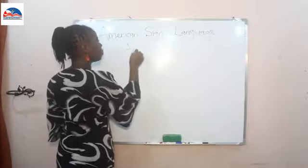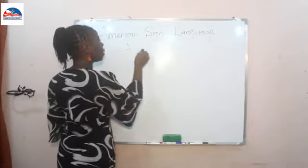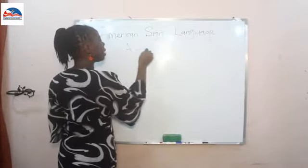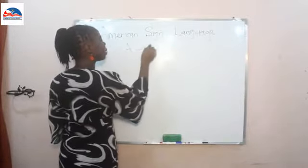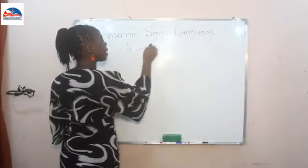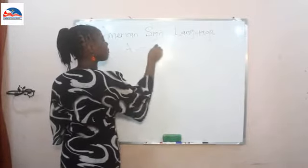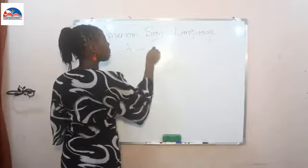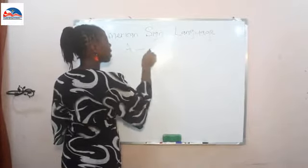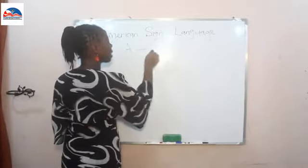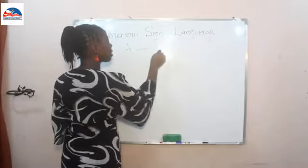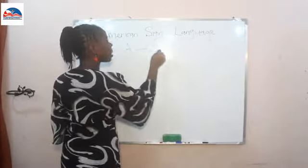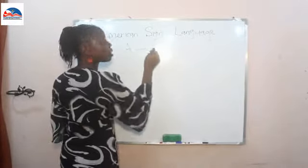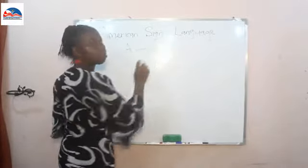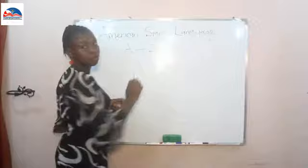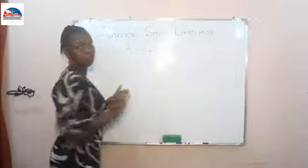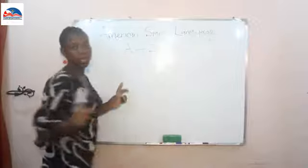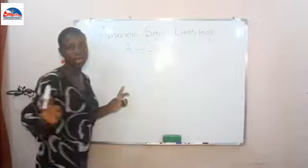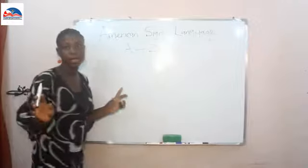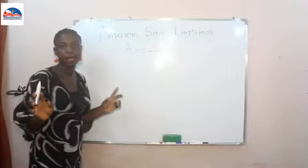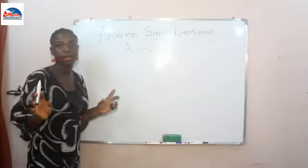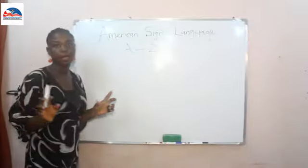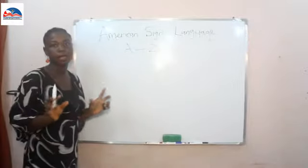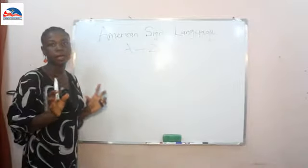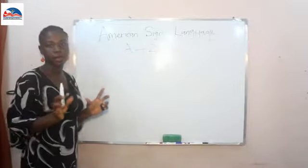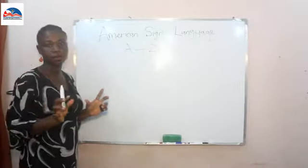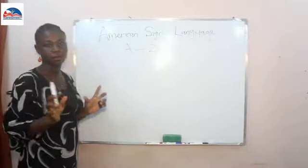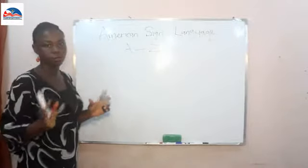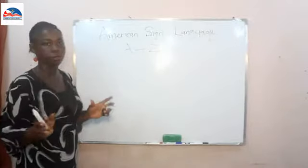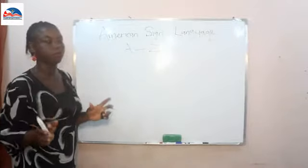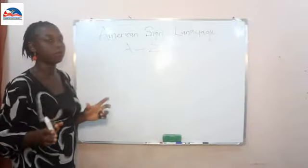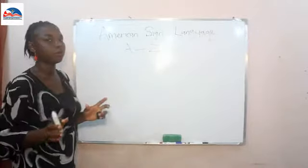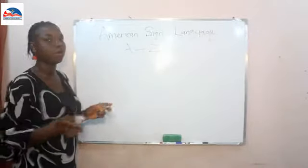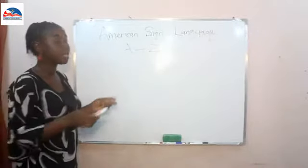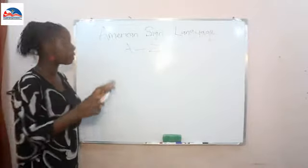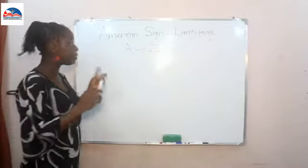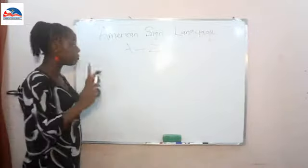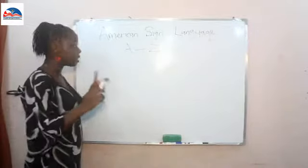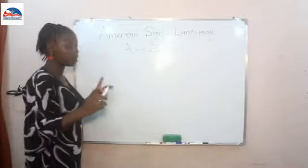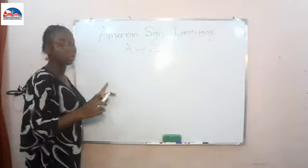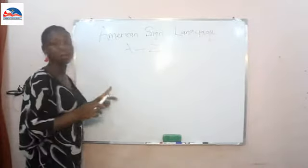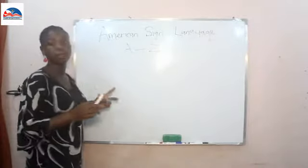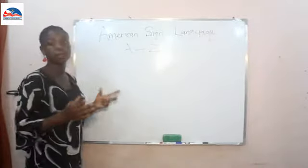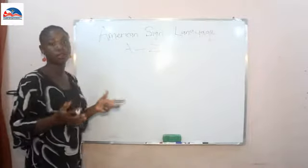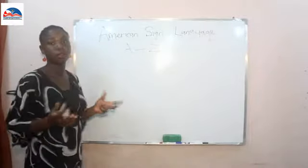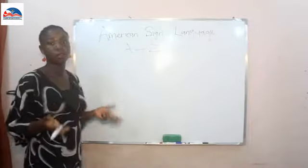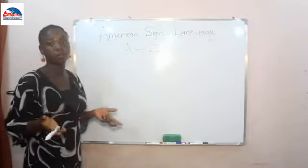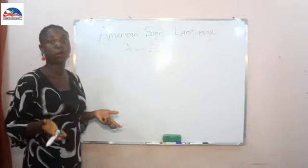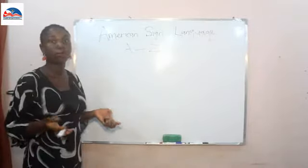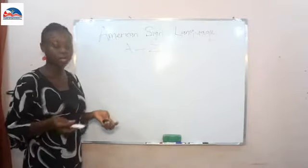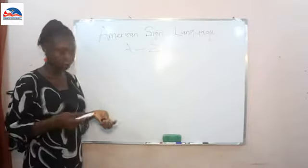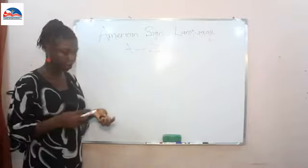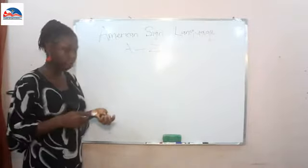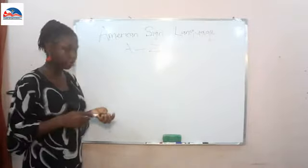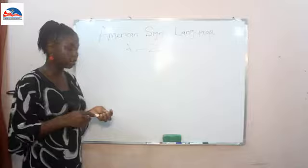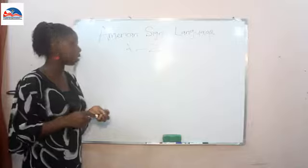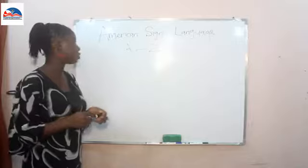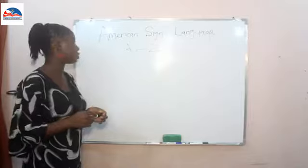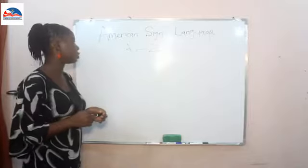We'll learn with our fingers how to spell A to Z. These are the basic things we need to know about American Sign Language.